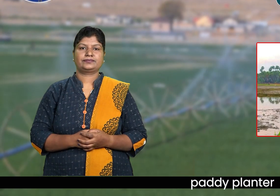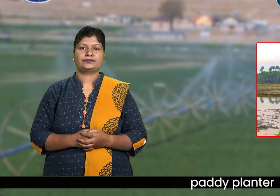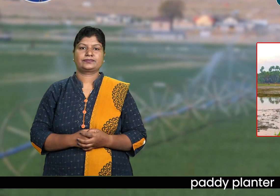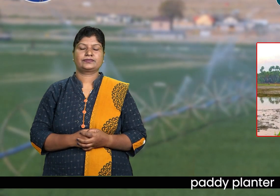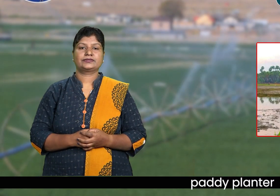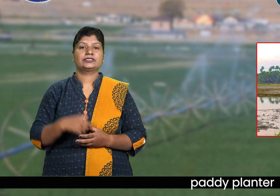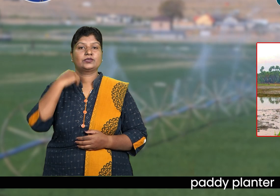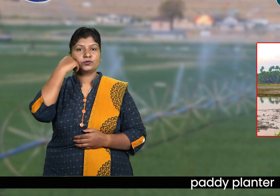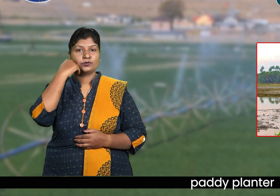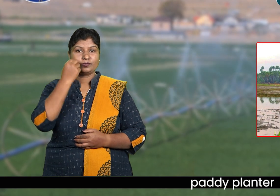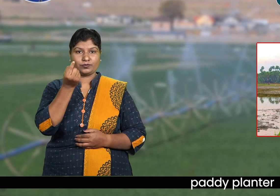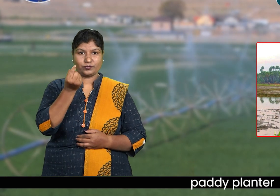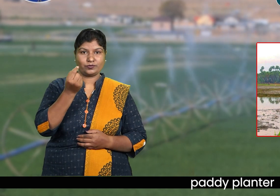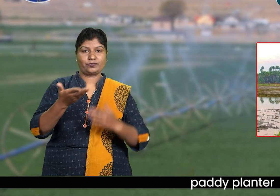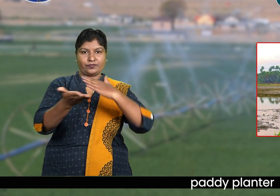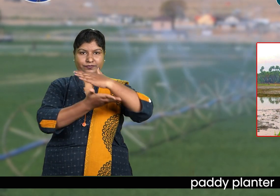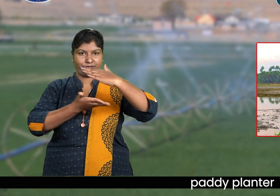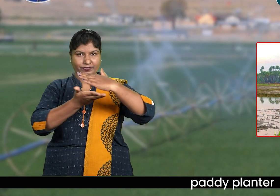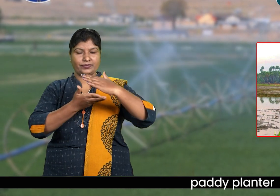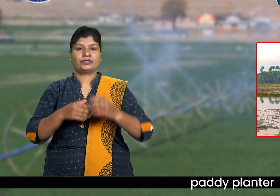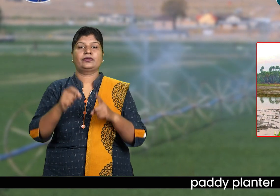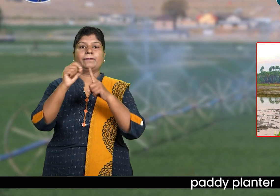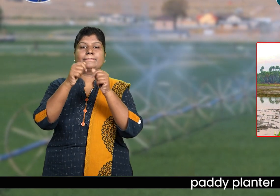paddy planter,